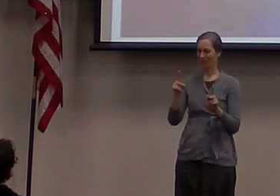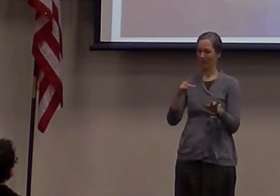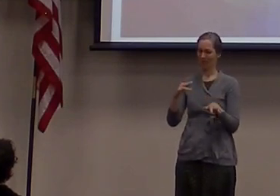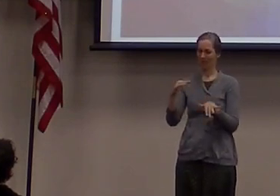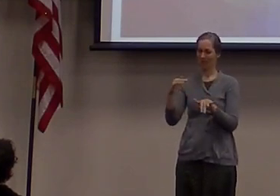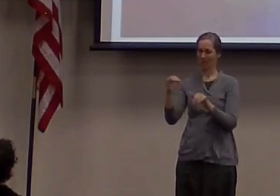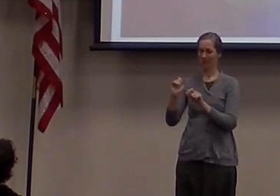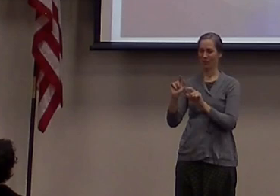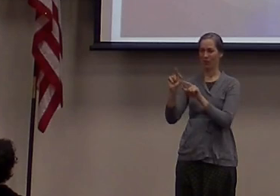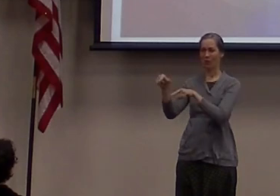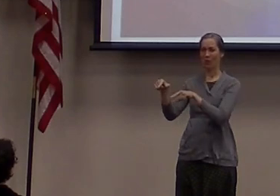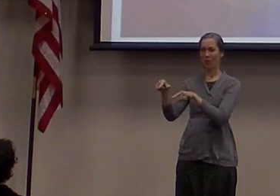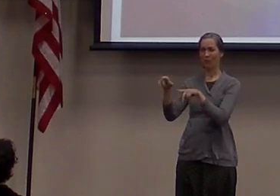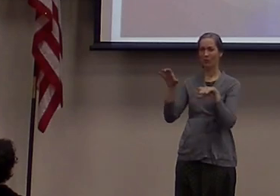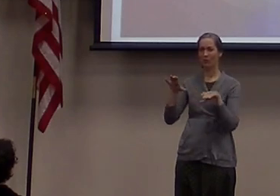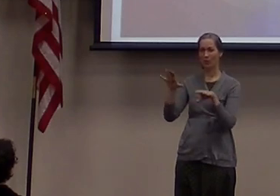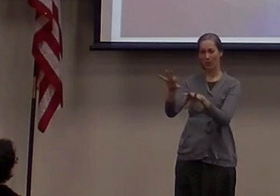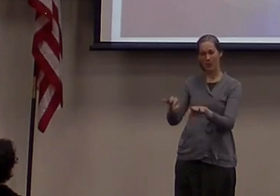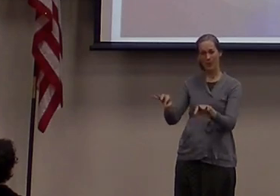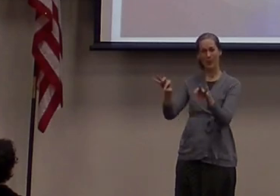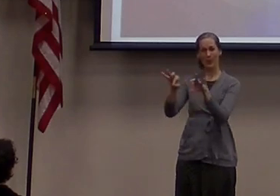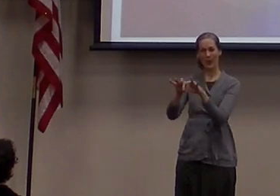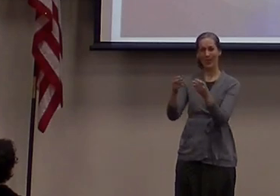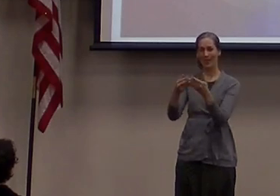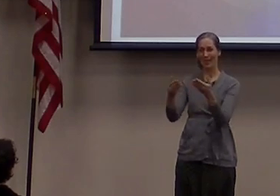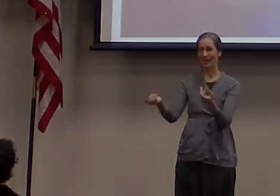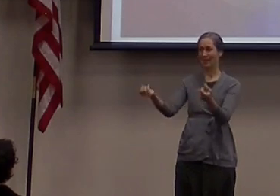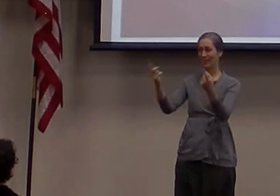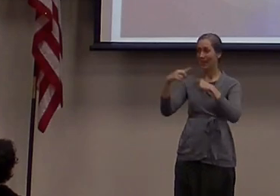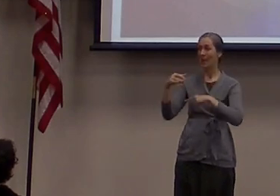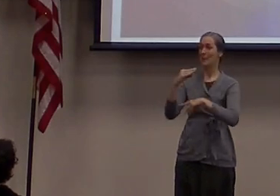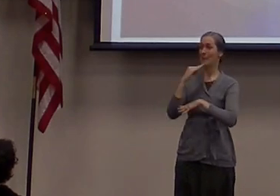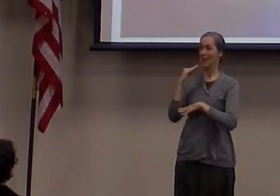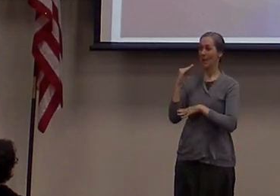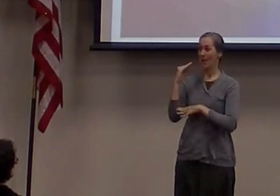go do important things, they come home and